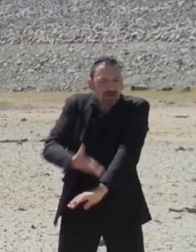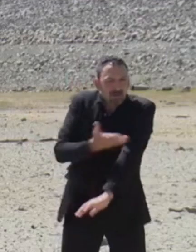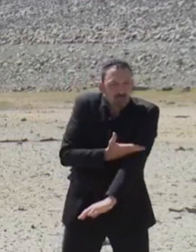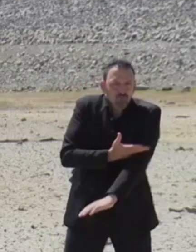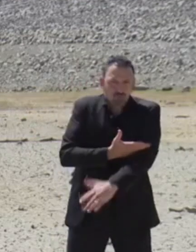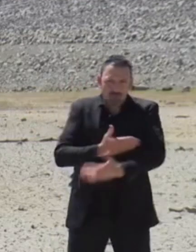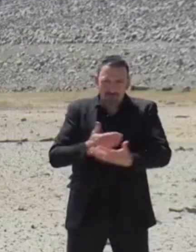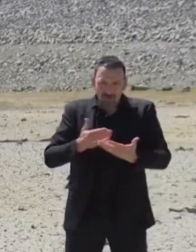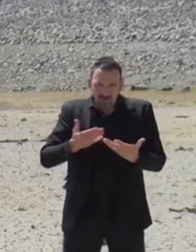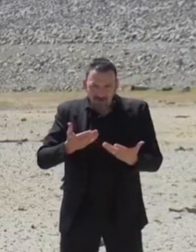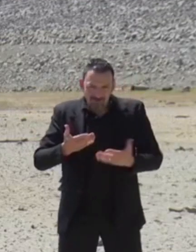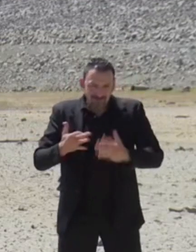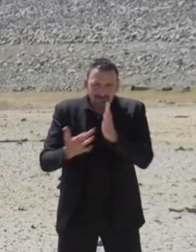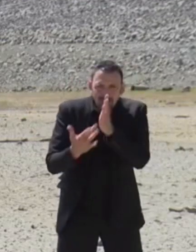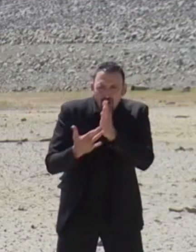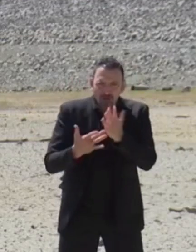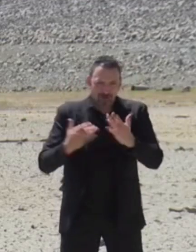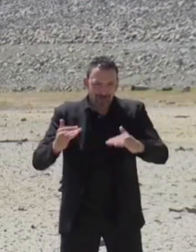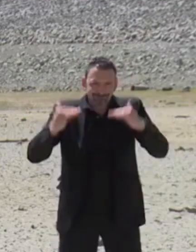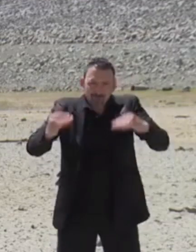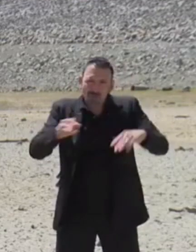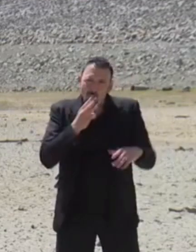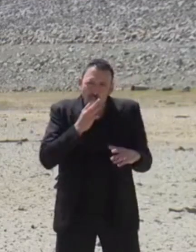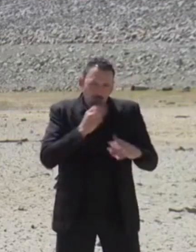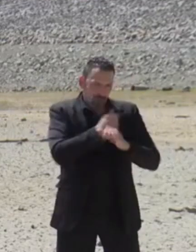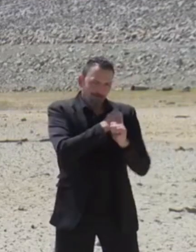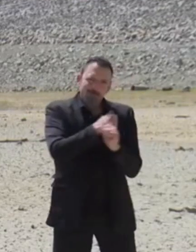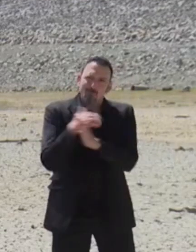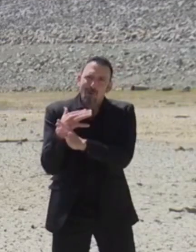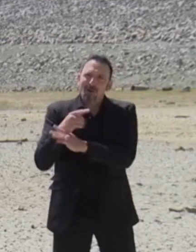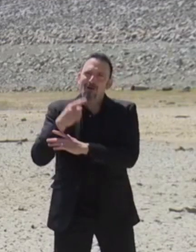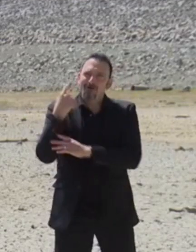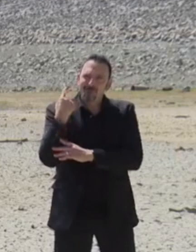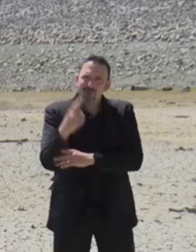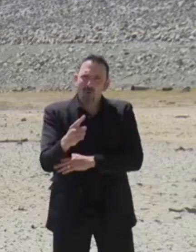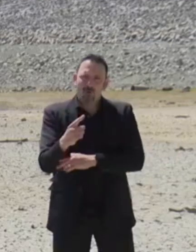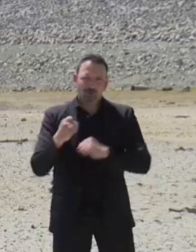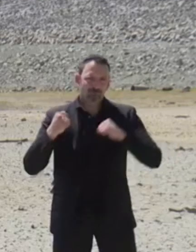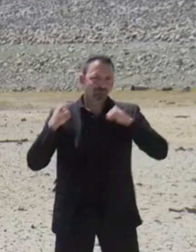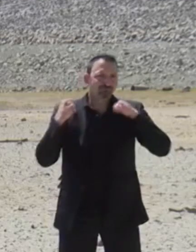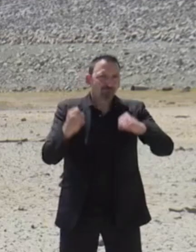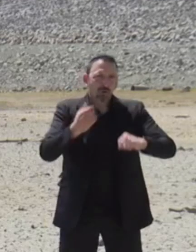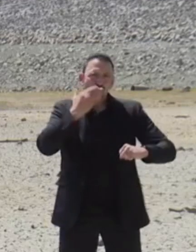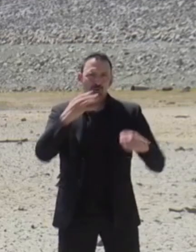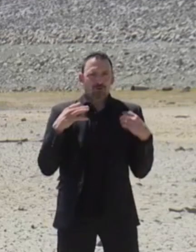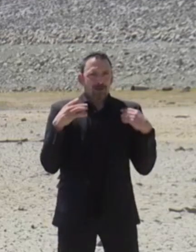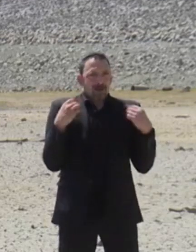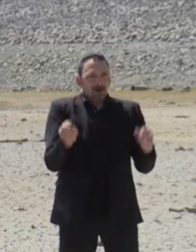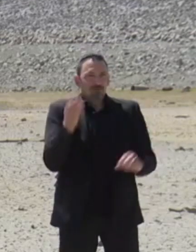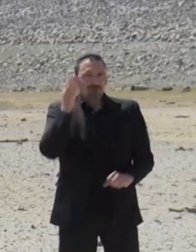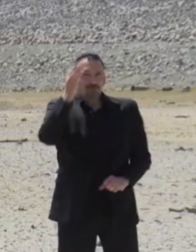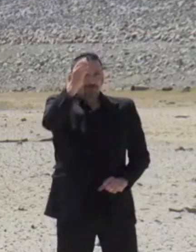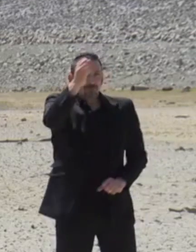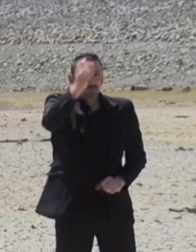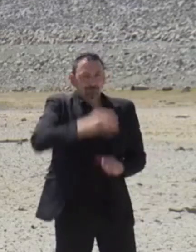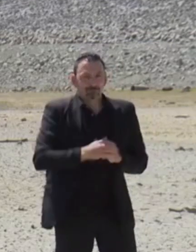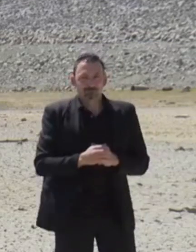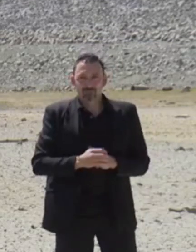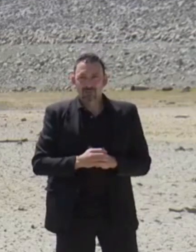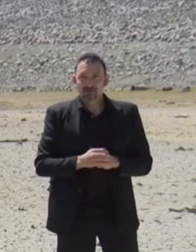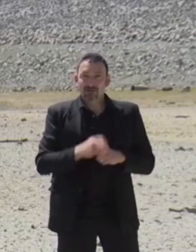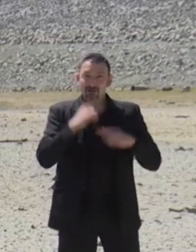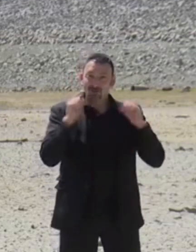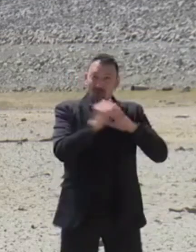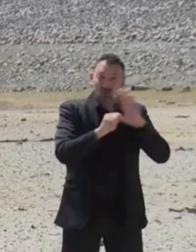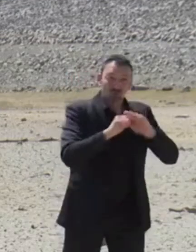making the capital improvements that are necessary to prepare for a resilient future. Droughts are not unique to California, quite the contrary.